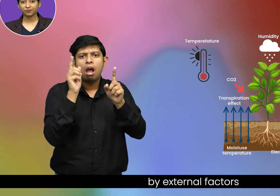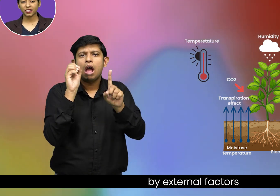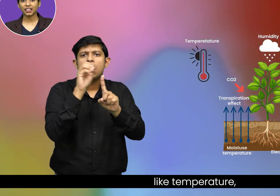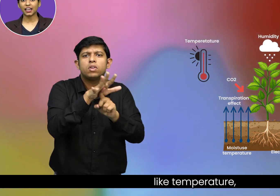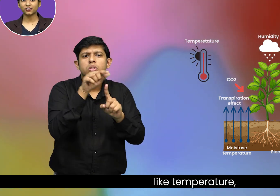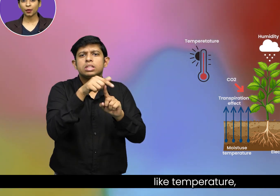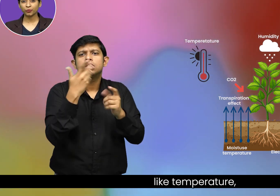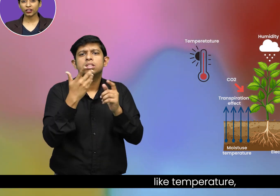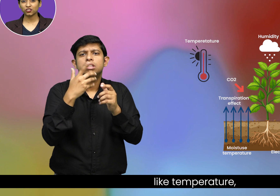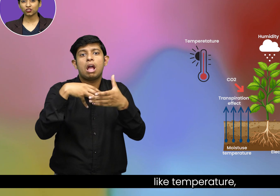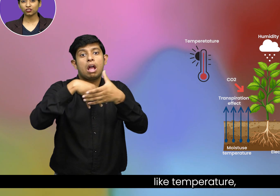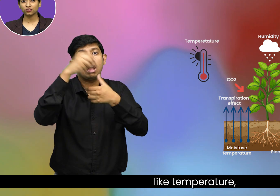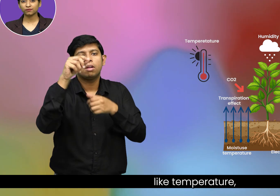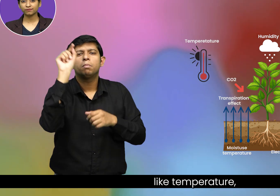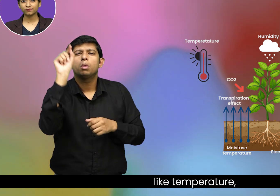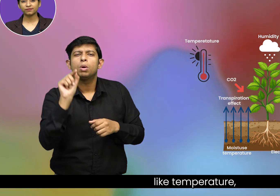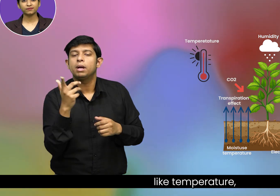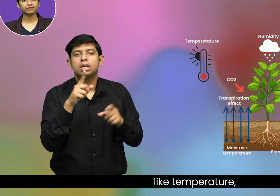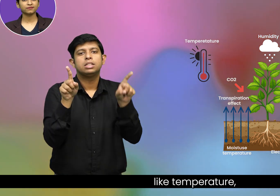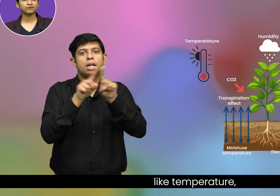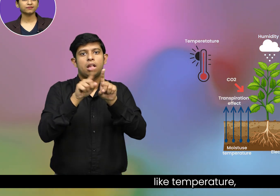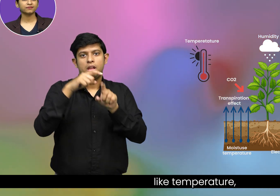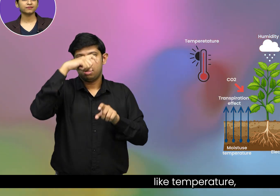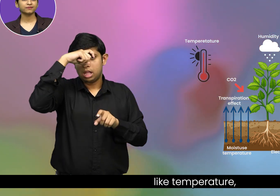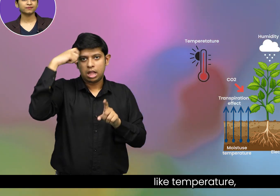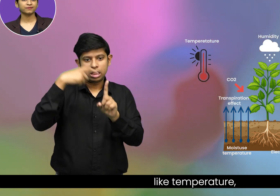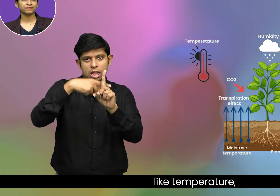factors like temperature,